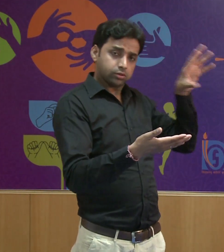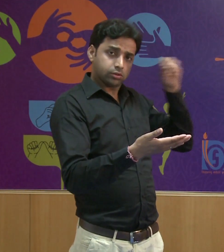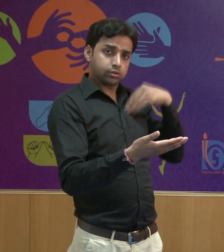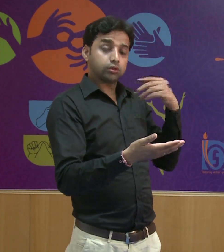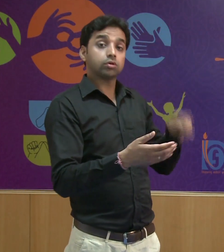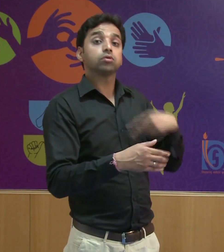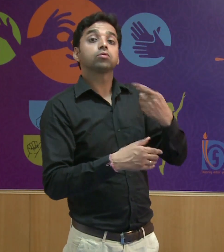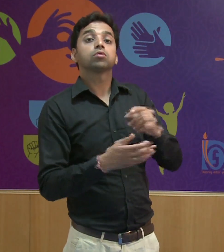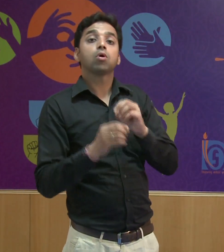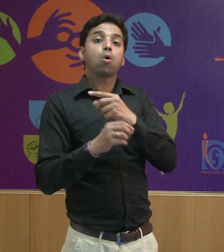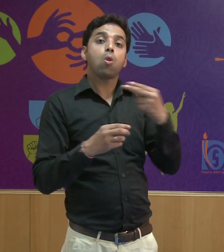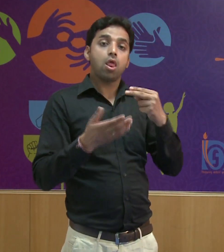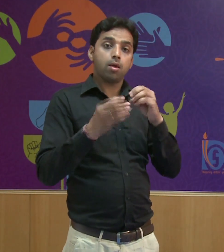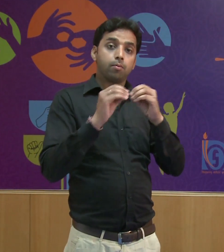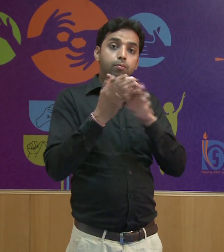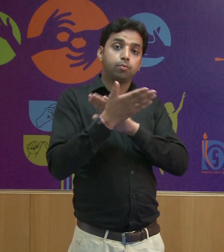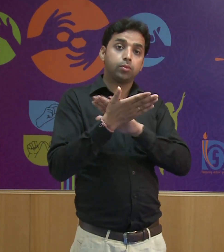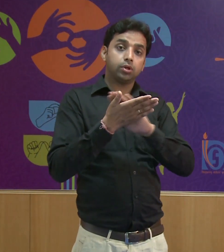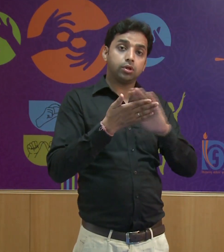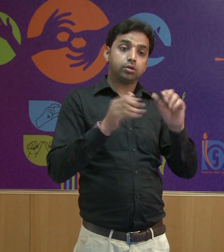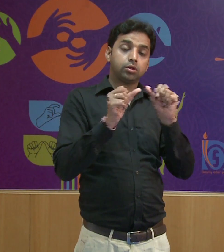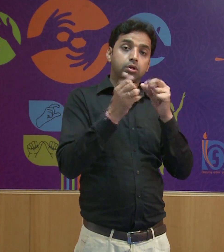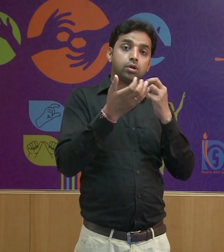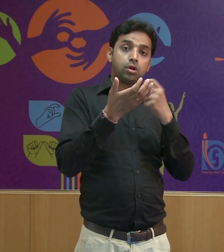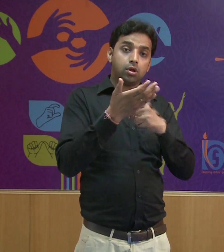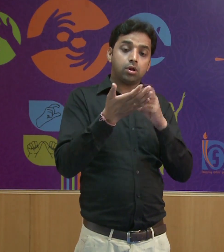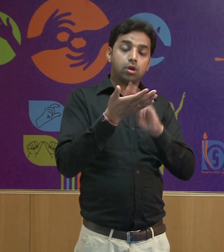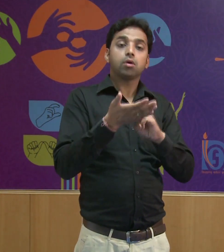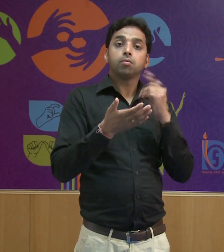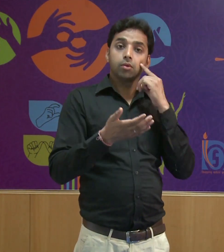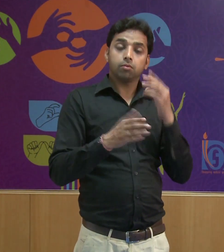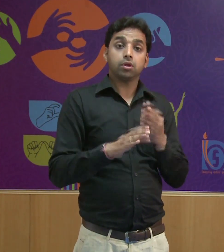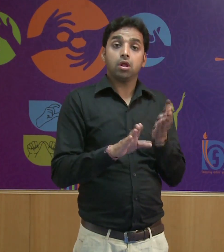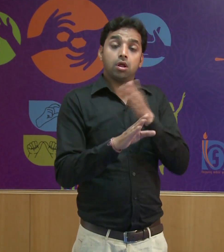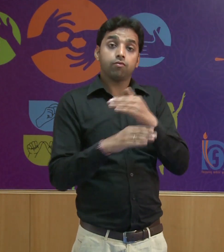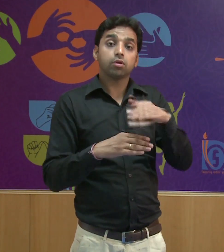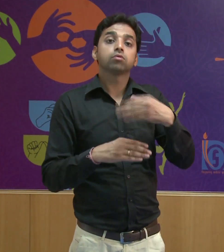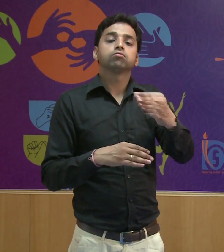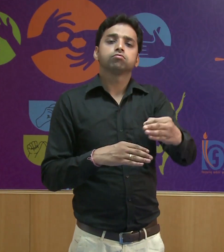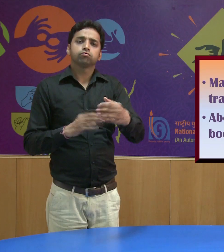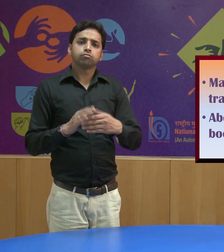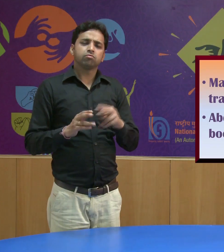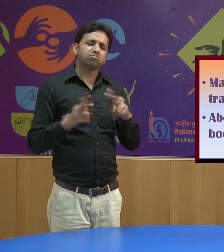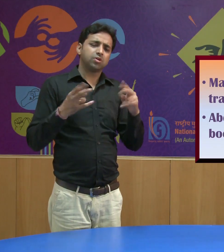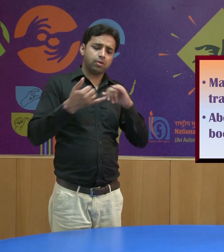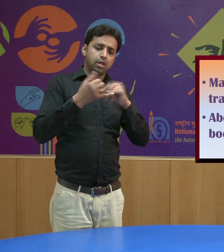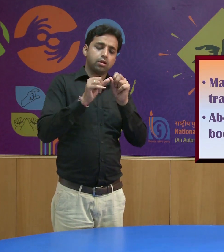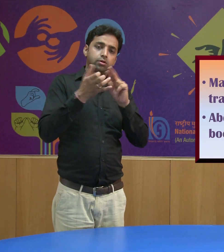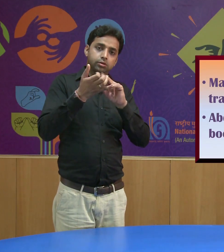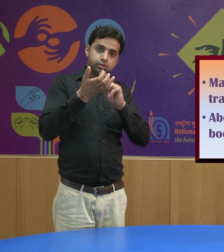Brahmi. In fact, later many Sanskrit books